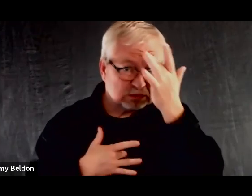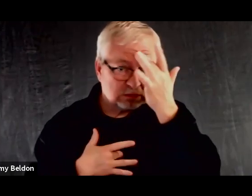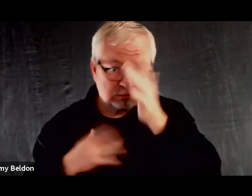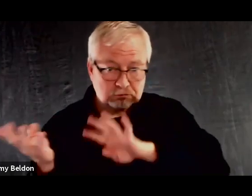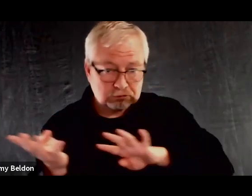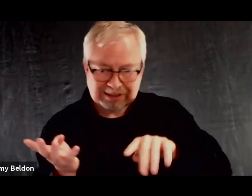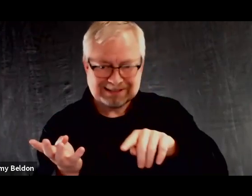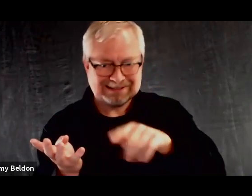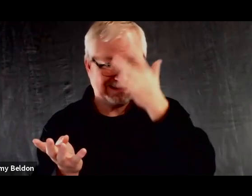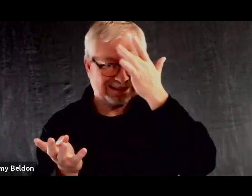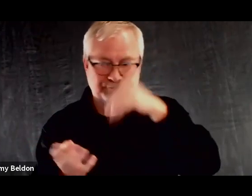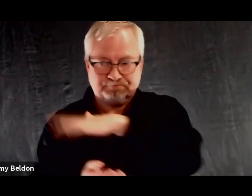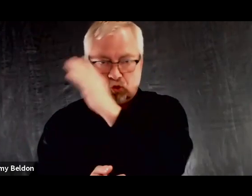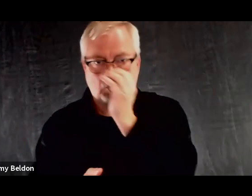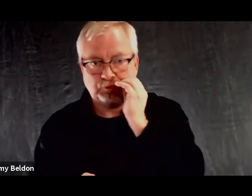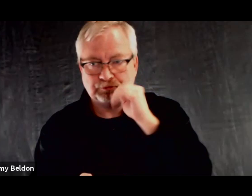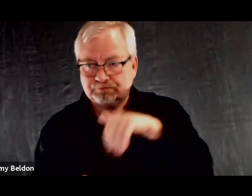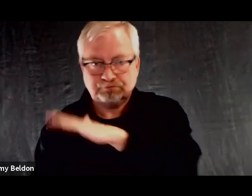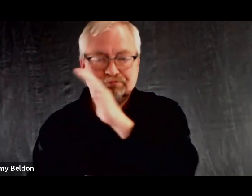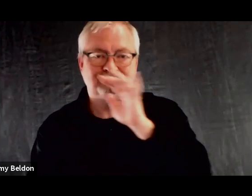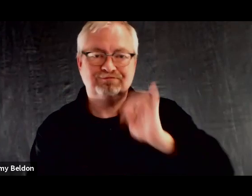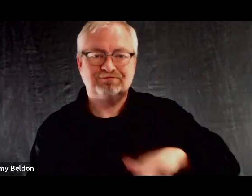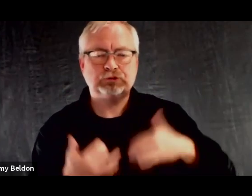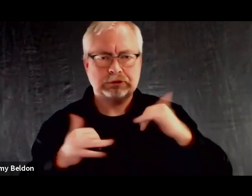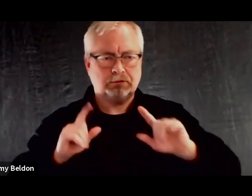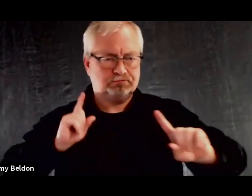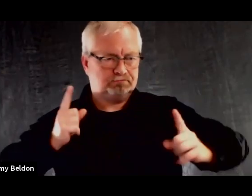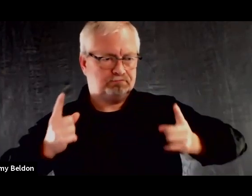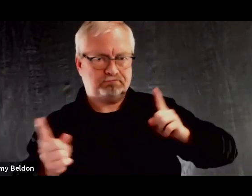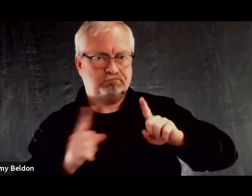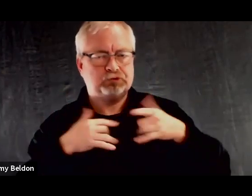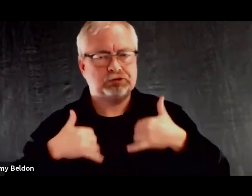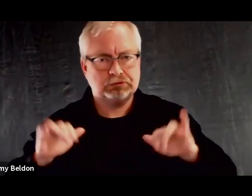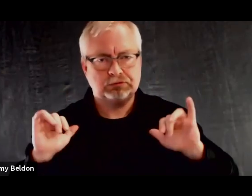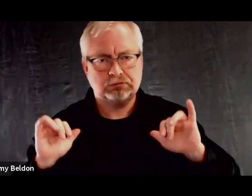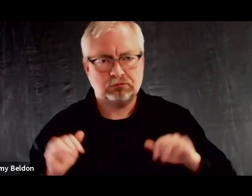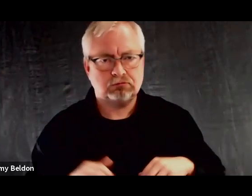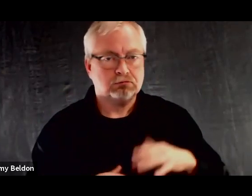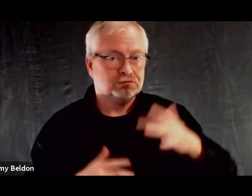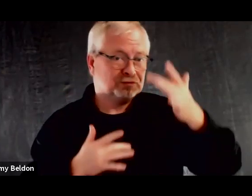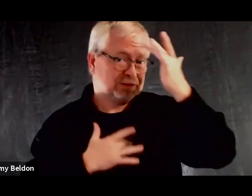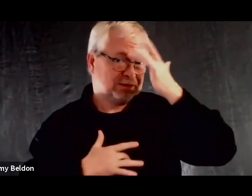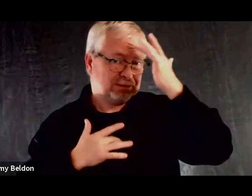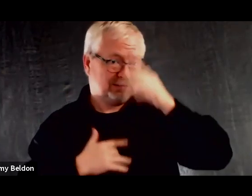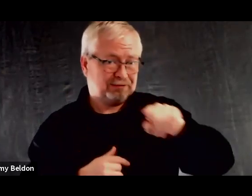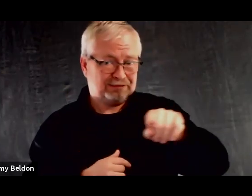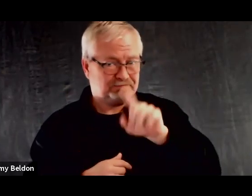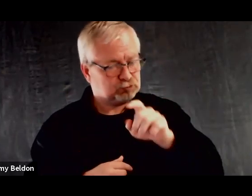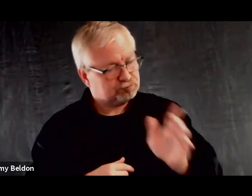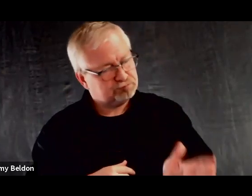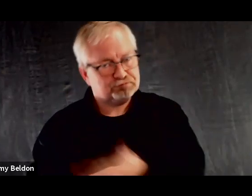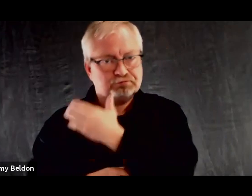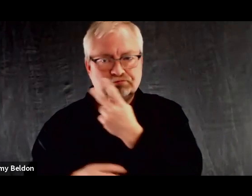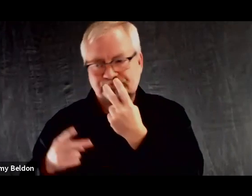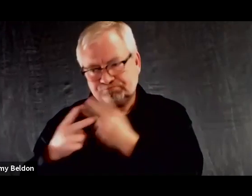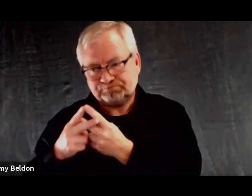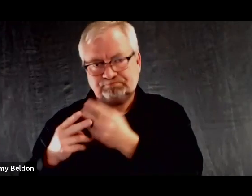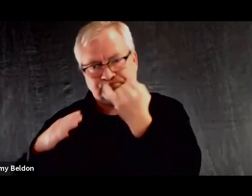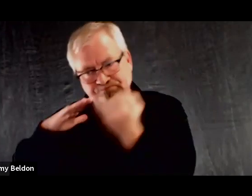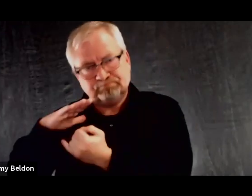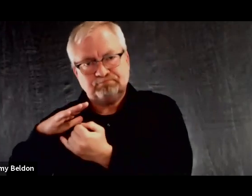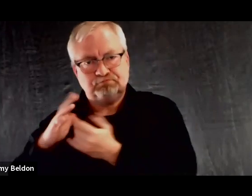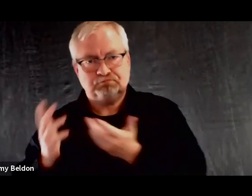to those guidelines around ill workers going home, isolating, all of